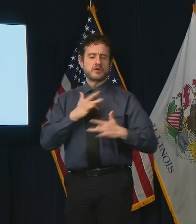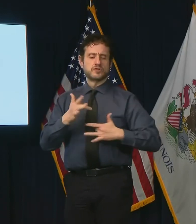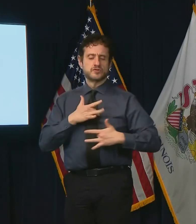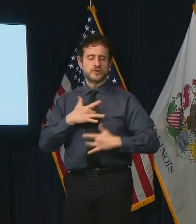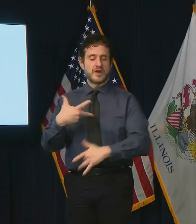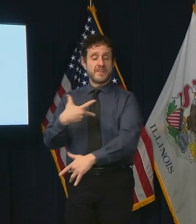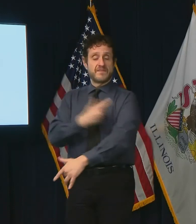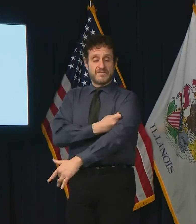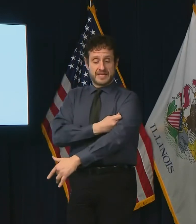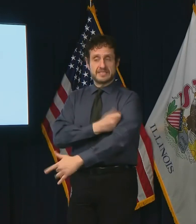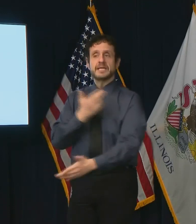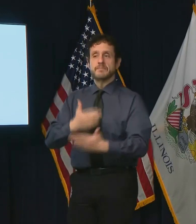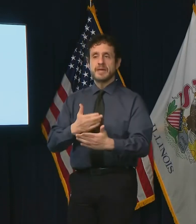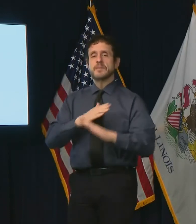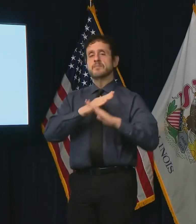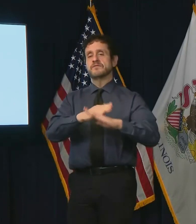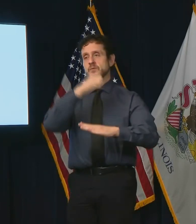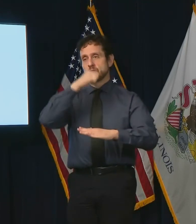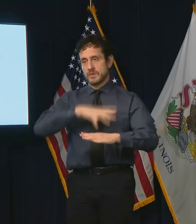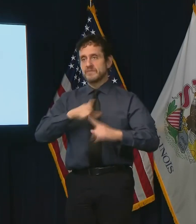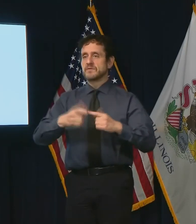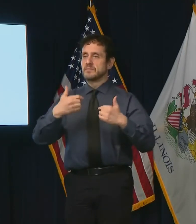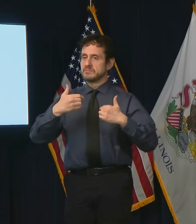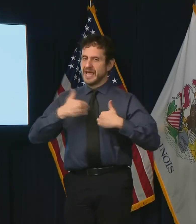fertility issues in women?